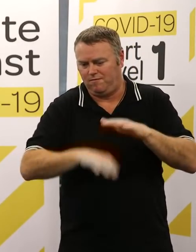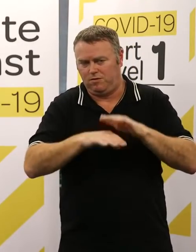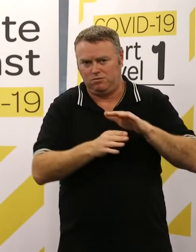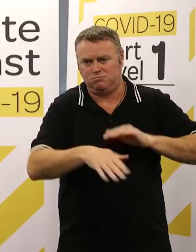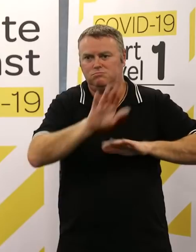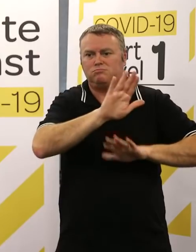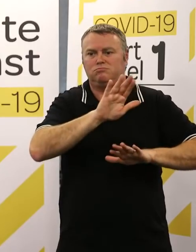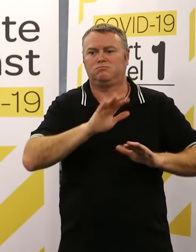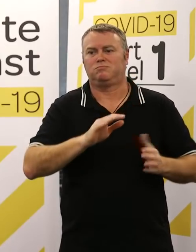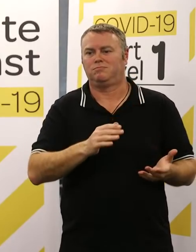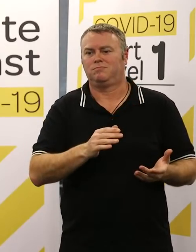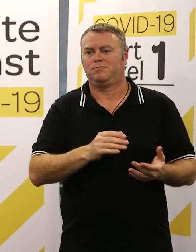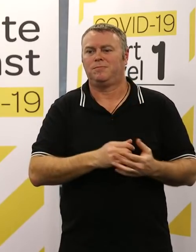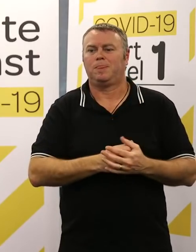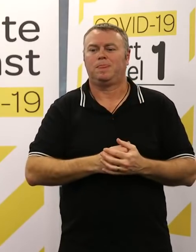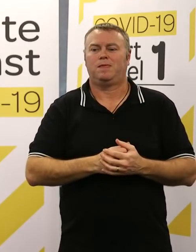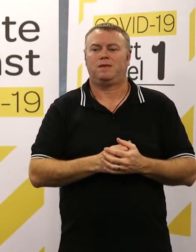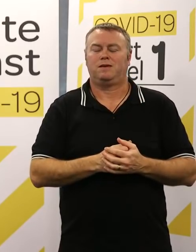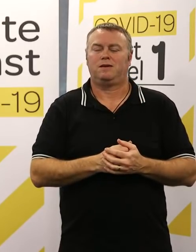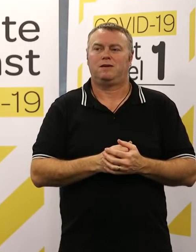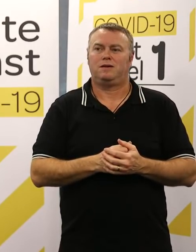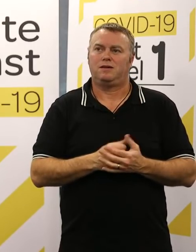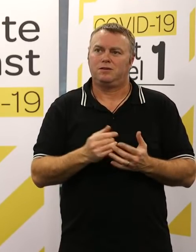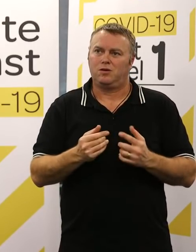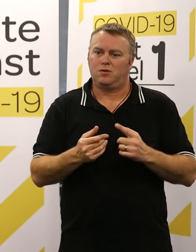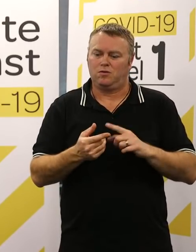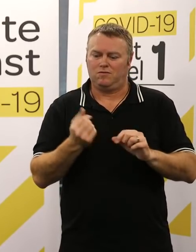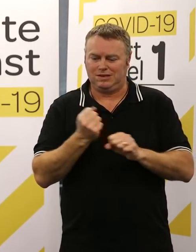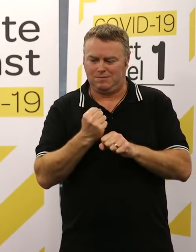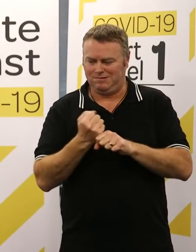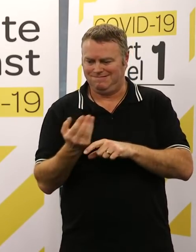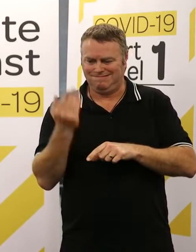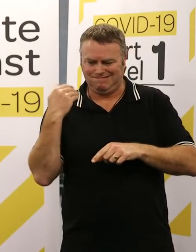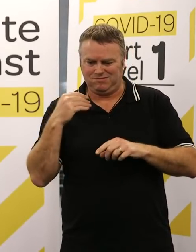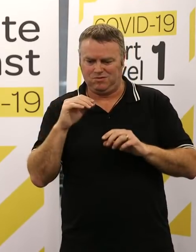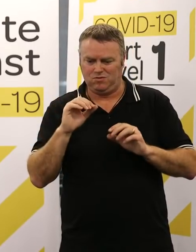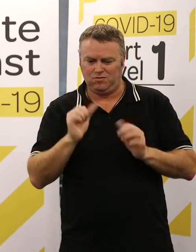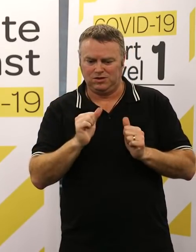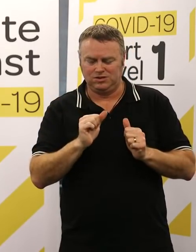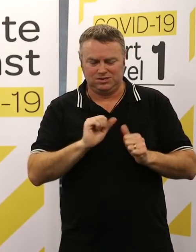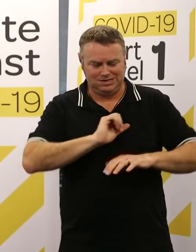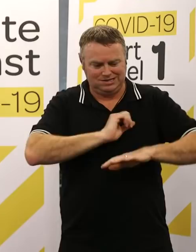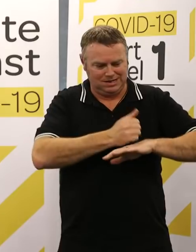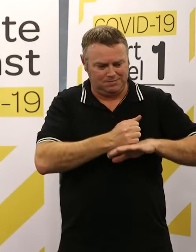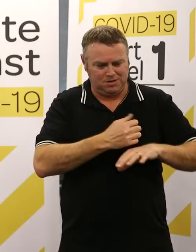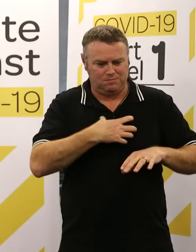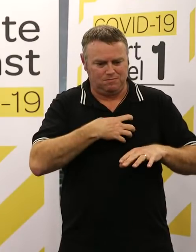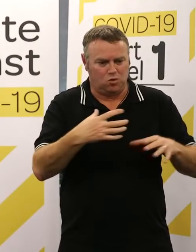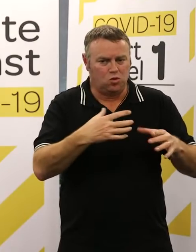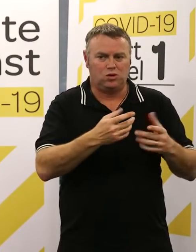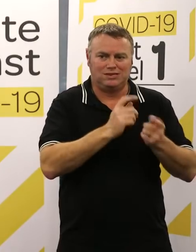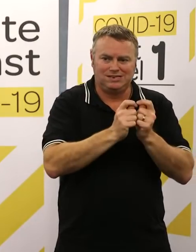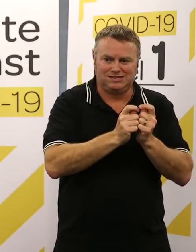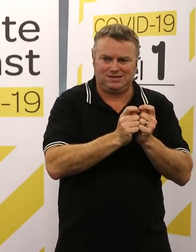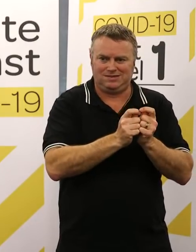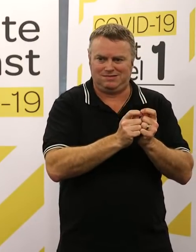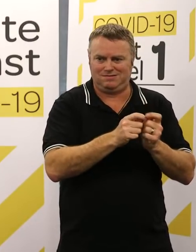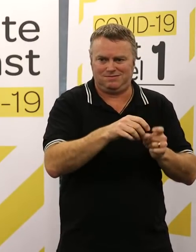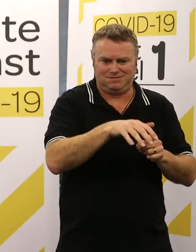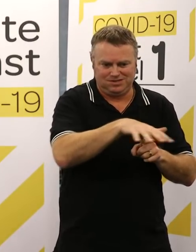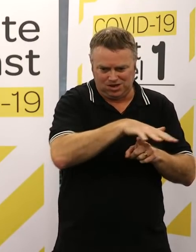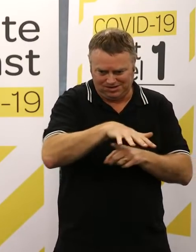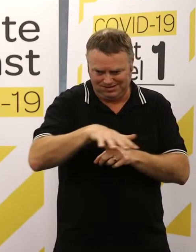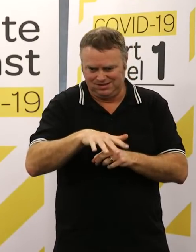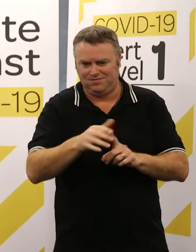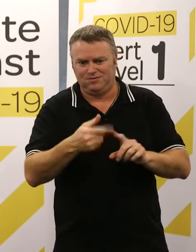were able to scale up the swabbing, including with the use of, for example, mobile units to go out and make sure that was available. So